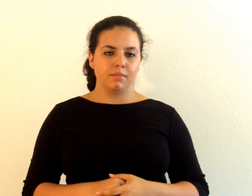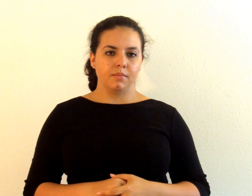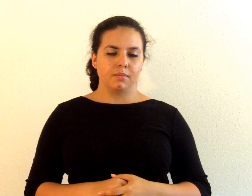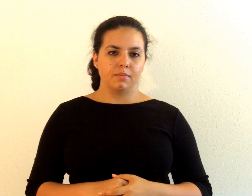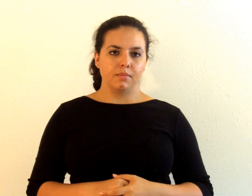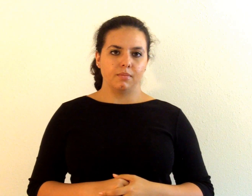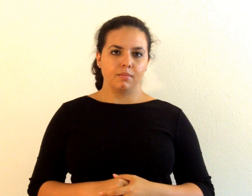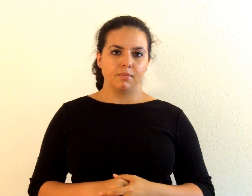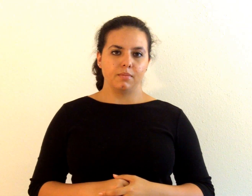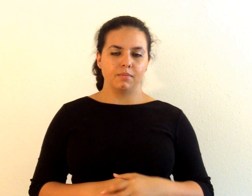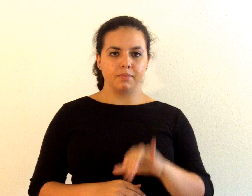I.